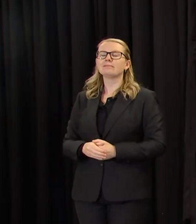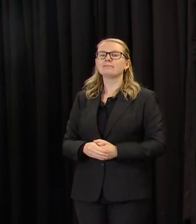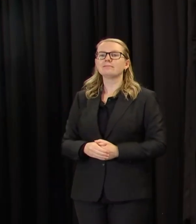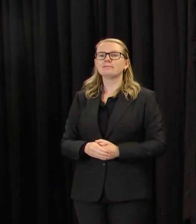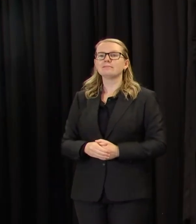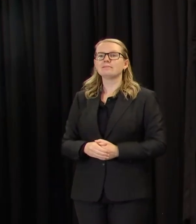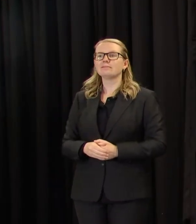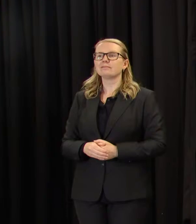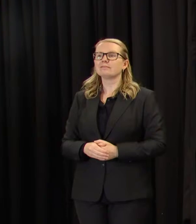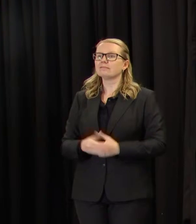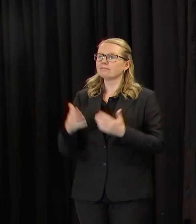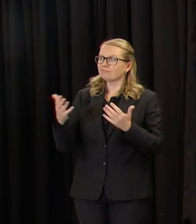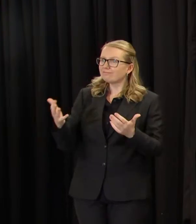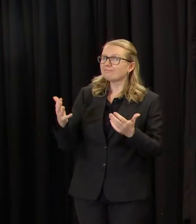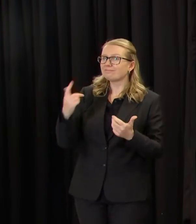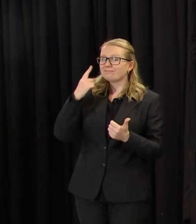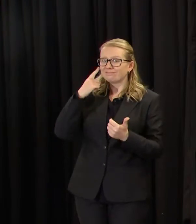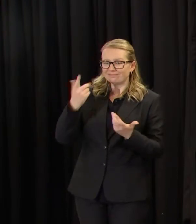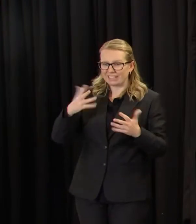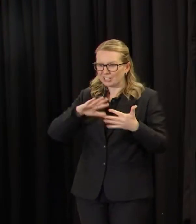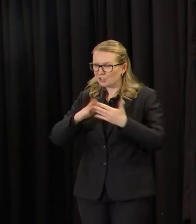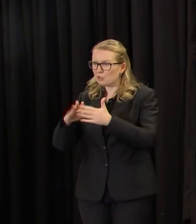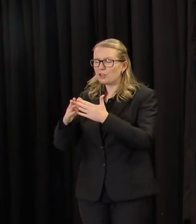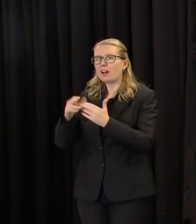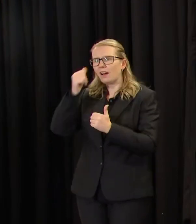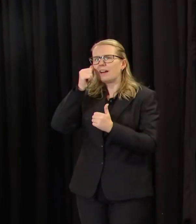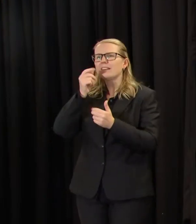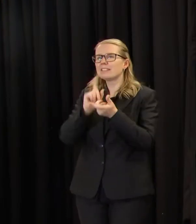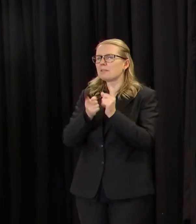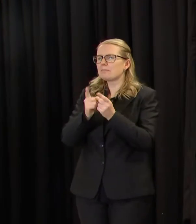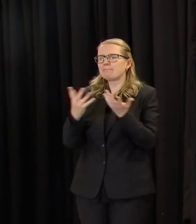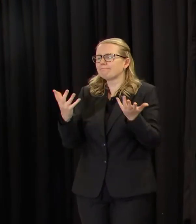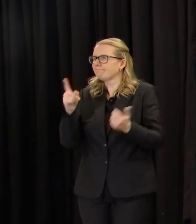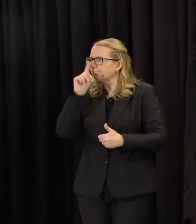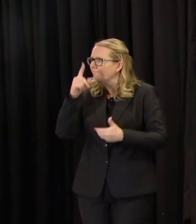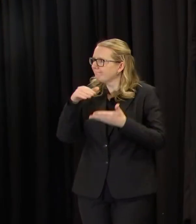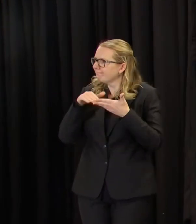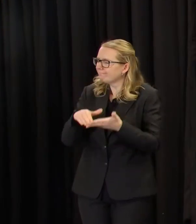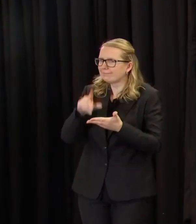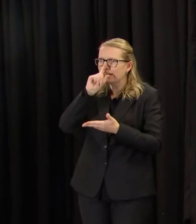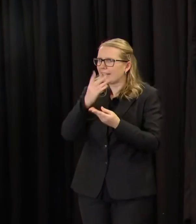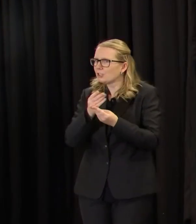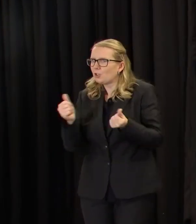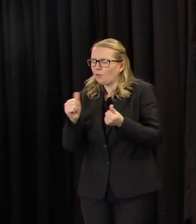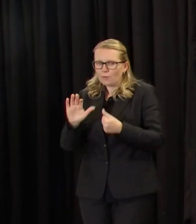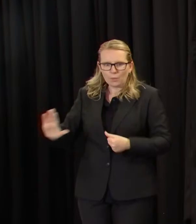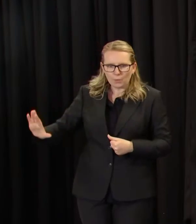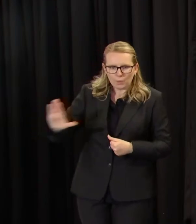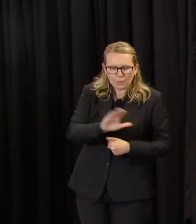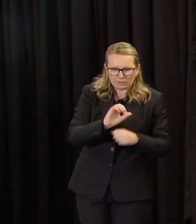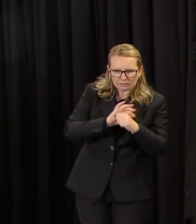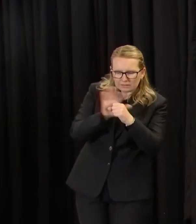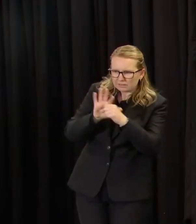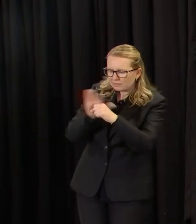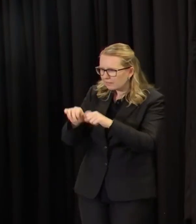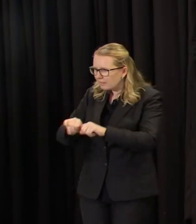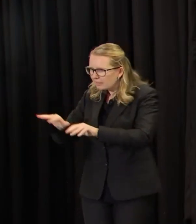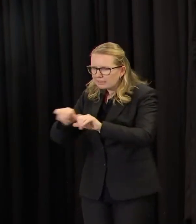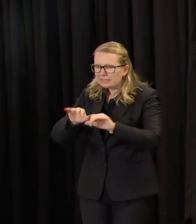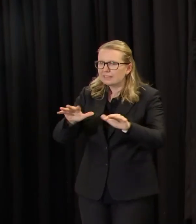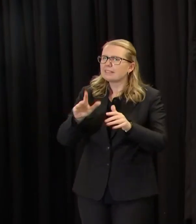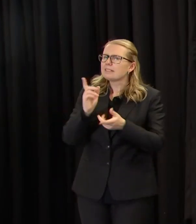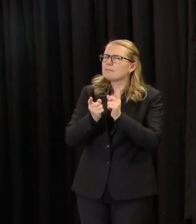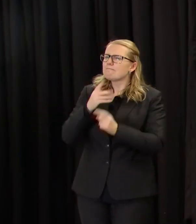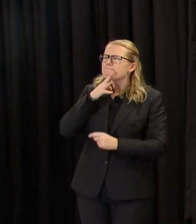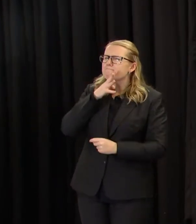and they seed into the community, that you can't, no matter how good your contact tracing is, you can't necessarily solve every puzzle. You do have